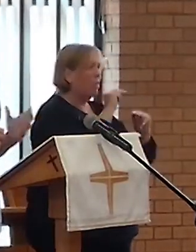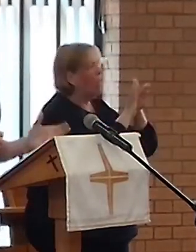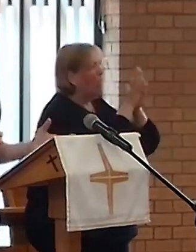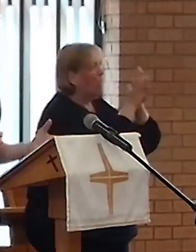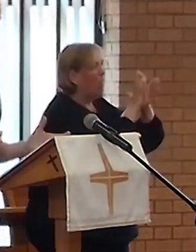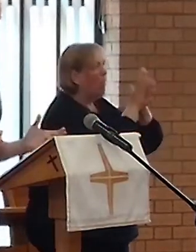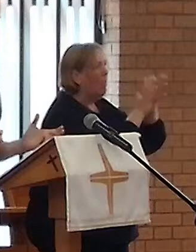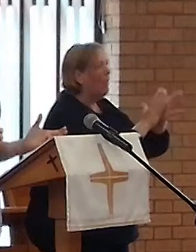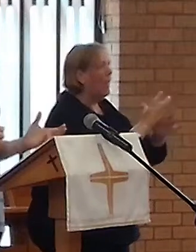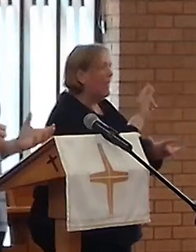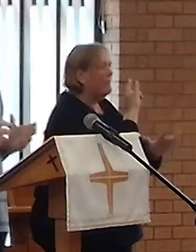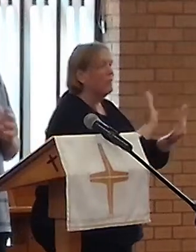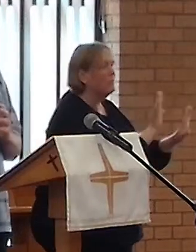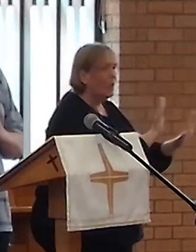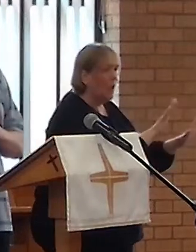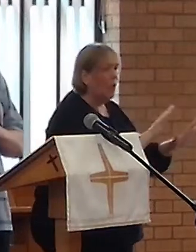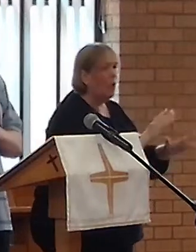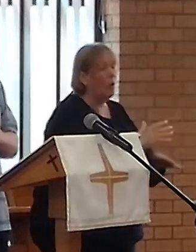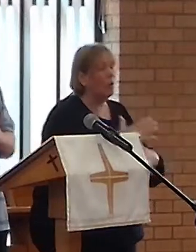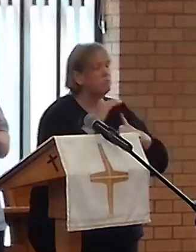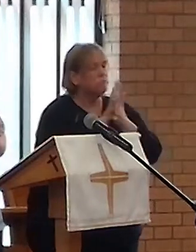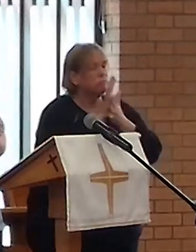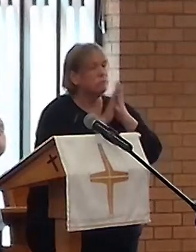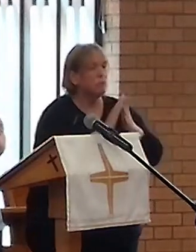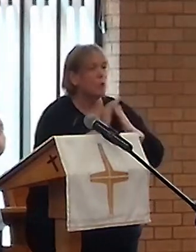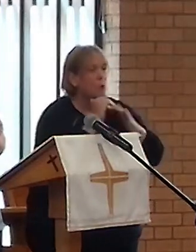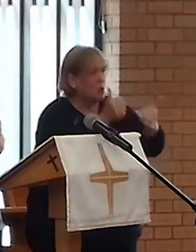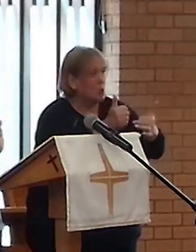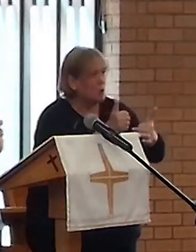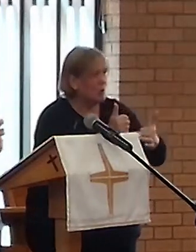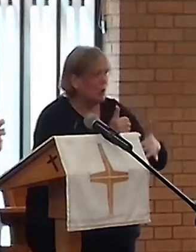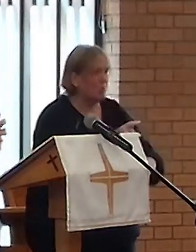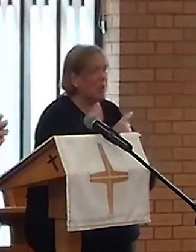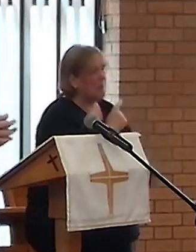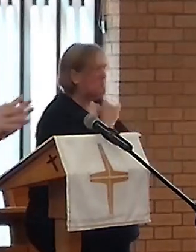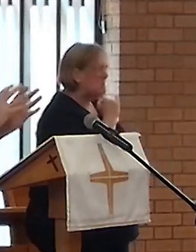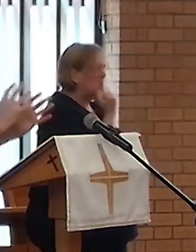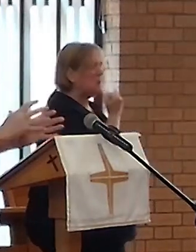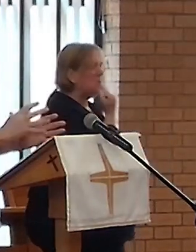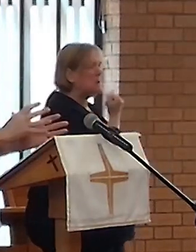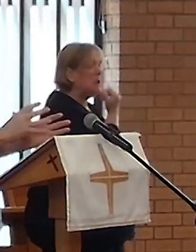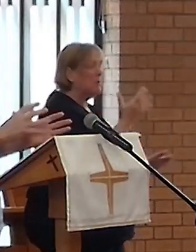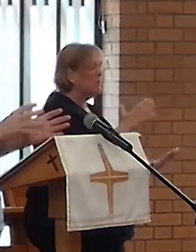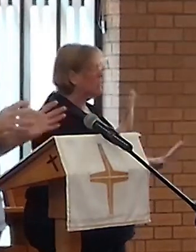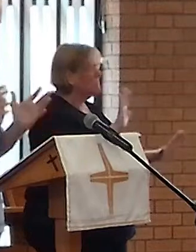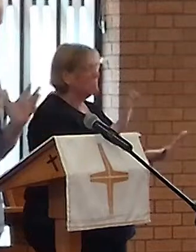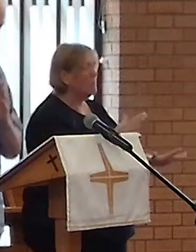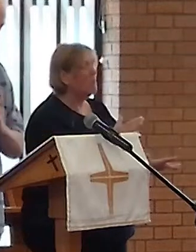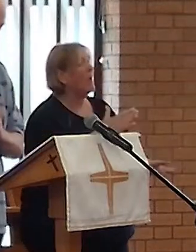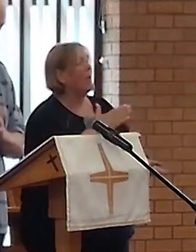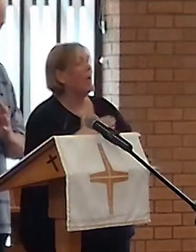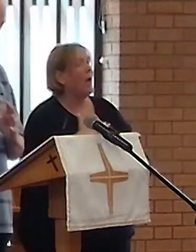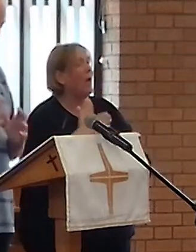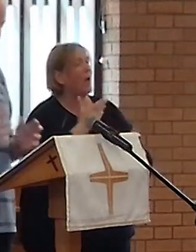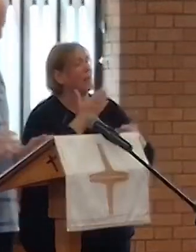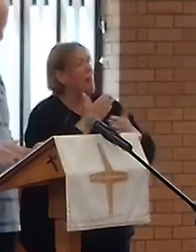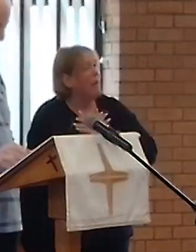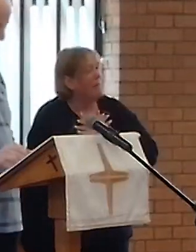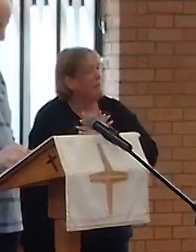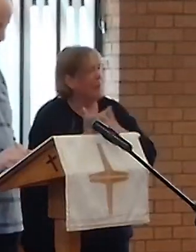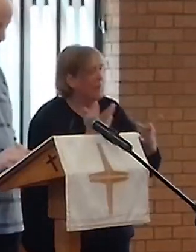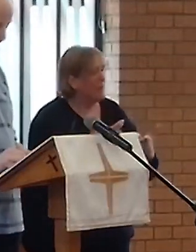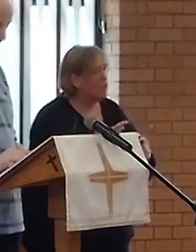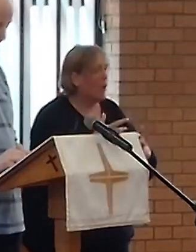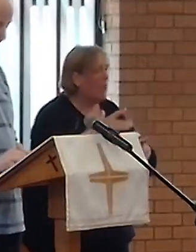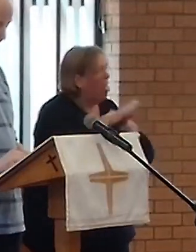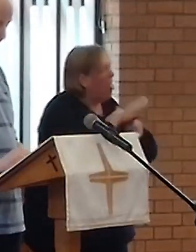be unkind or bitter, but rather kind and loving. Don't joke about sex, but rather be thankful for it.